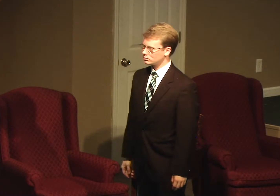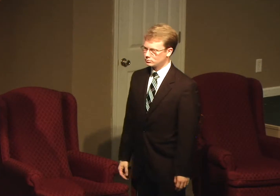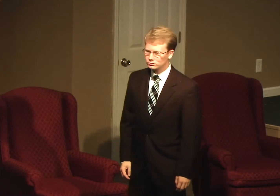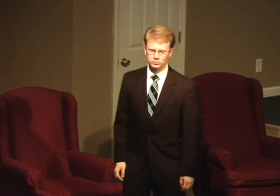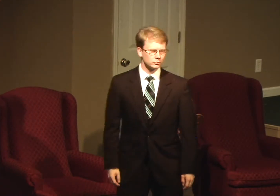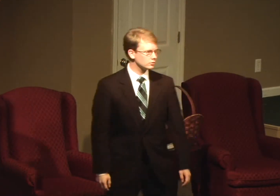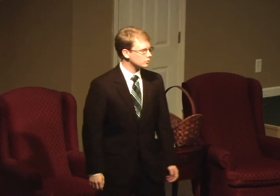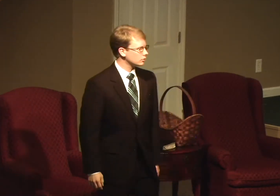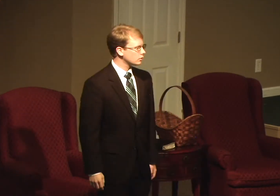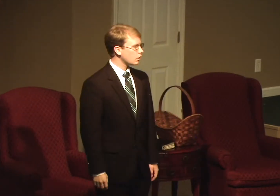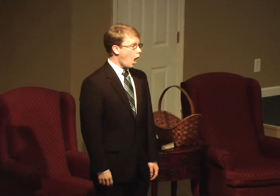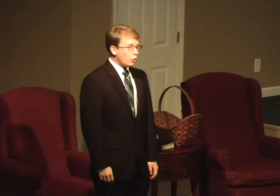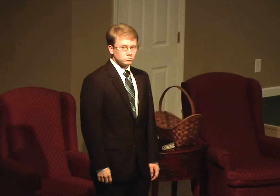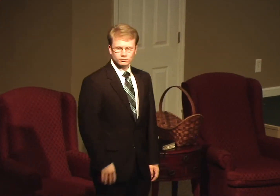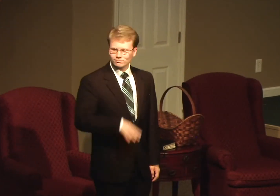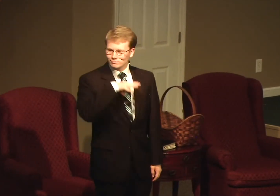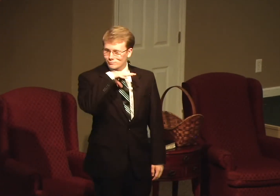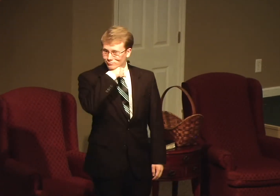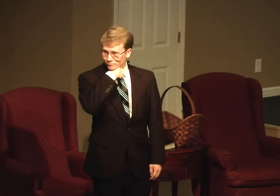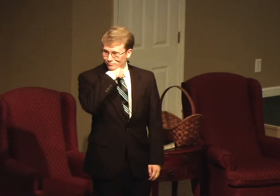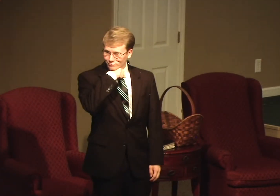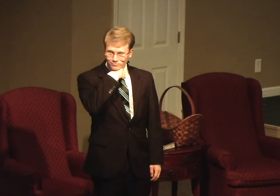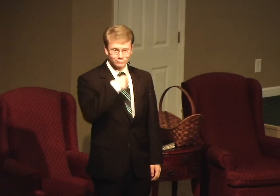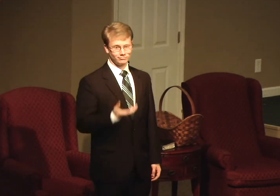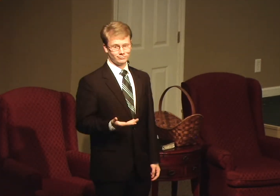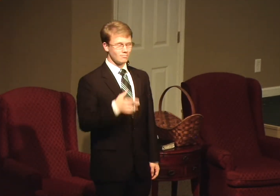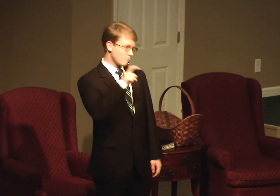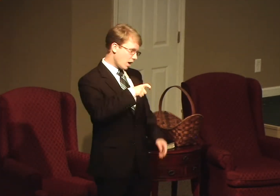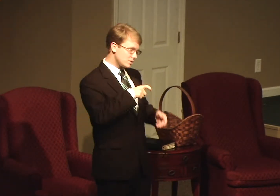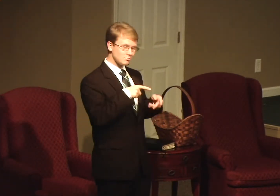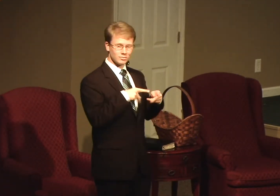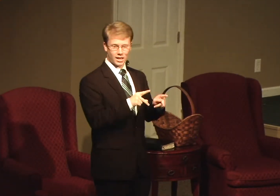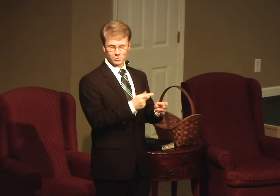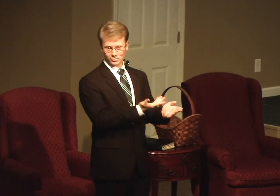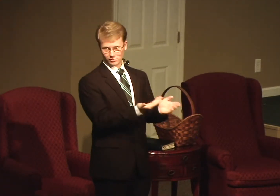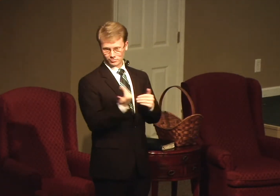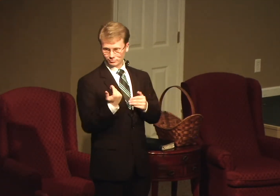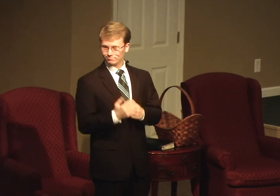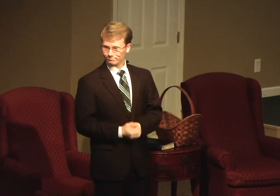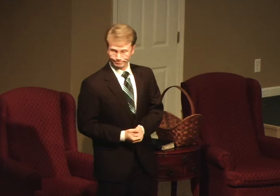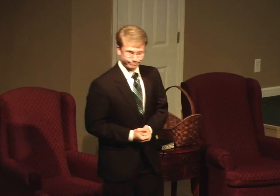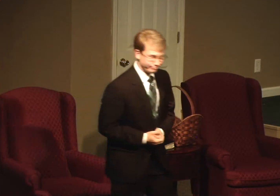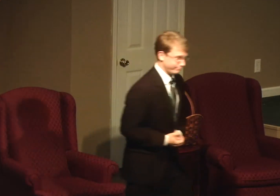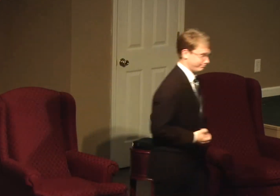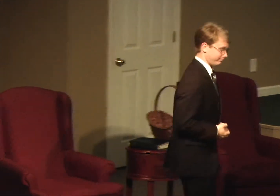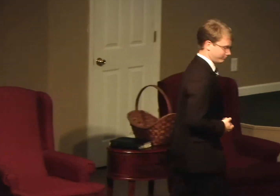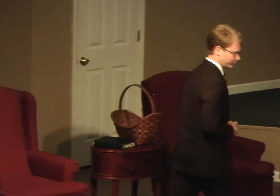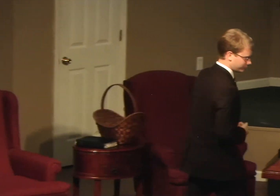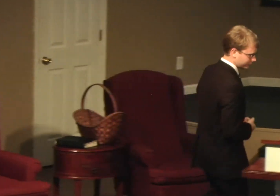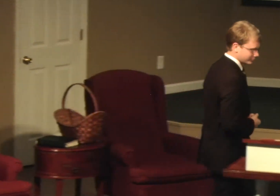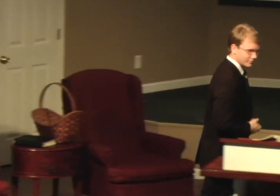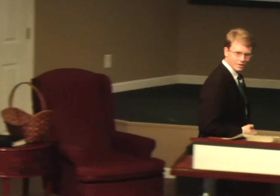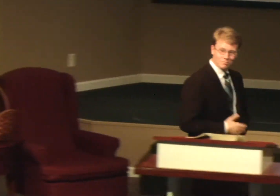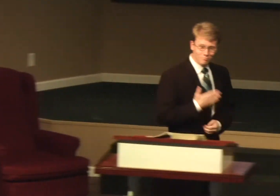right to be there. Oh, you're right, you can come in. That's what I'm looking